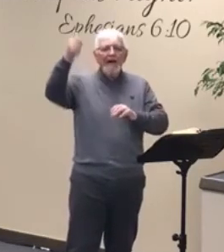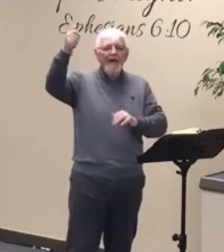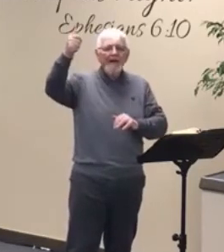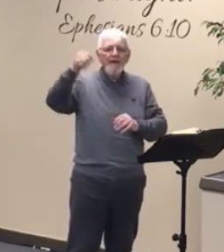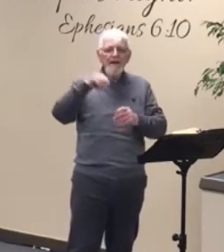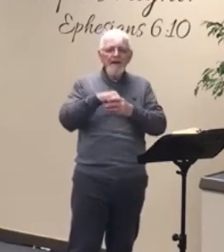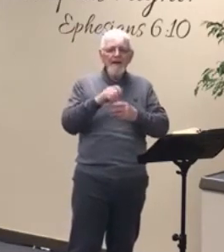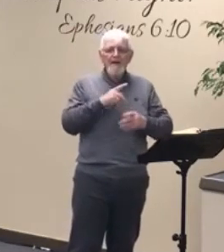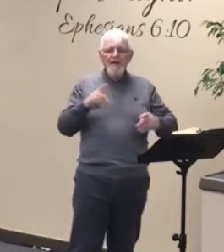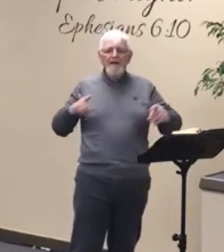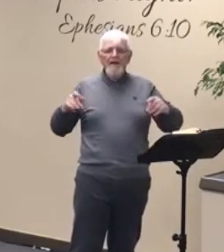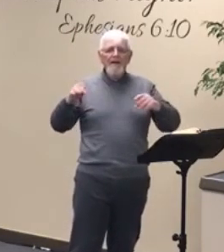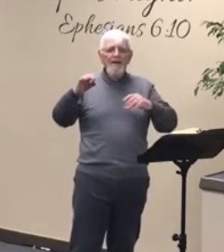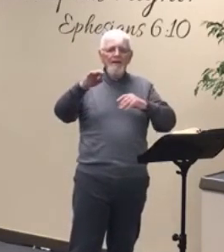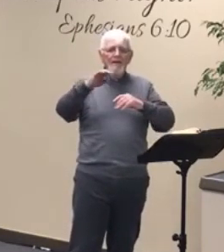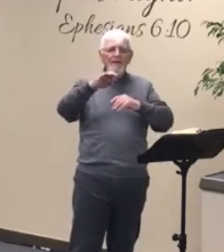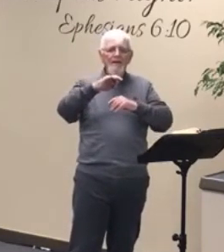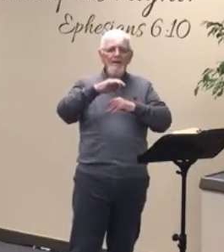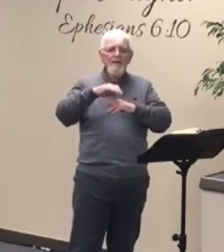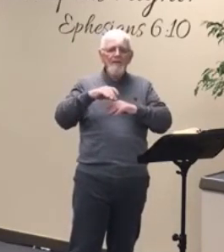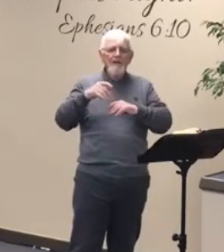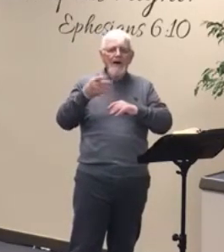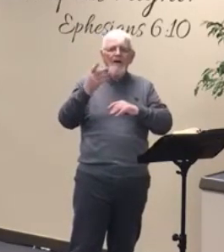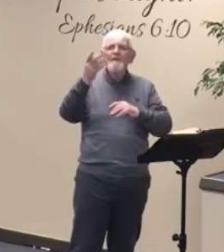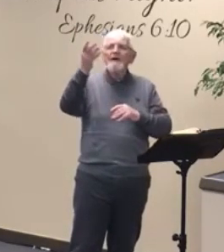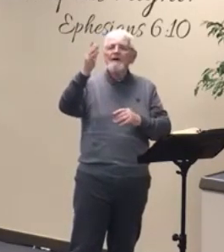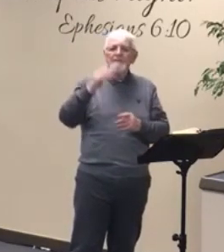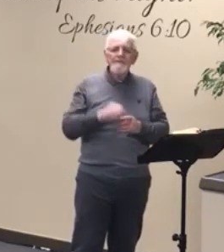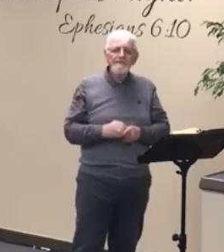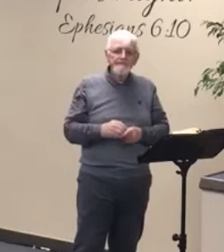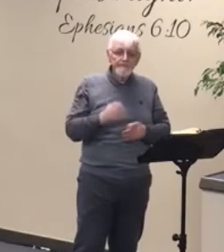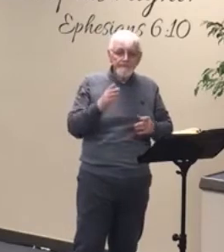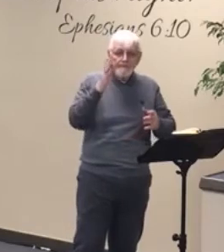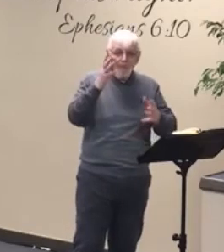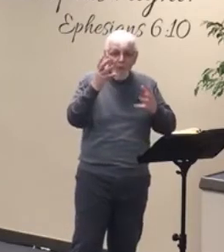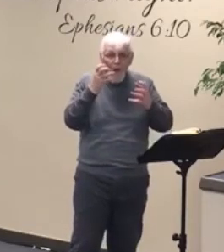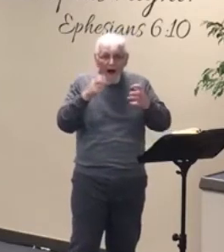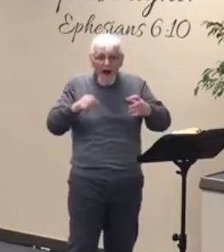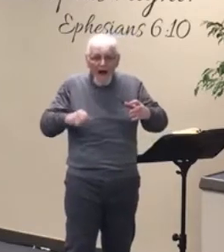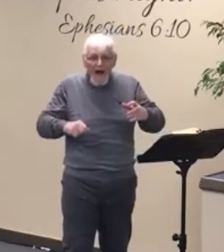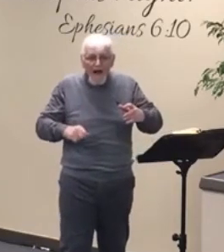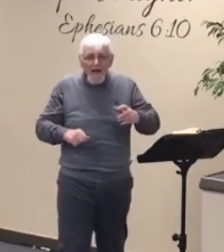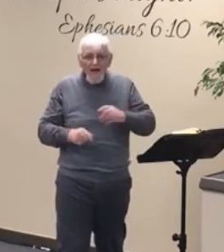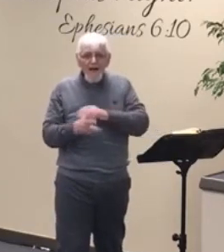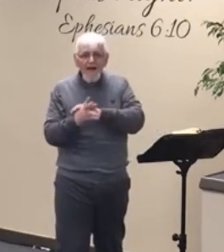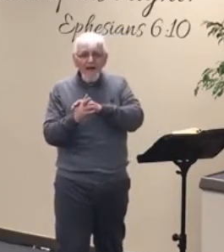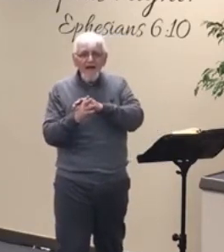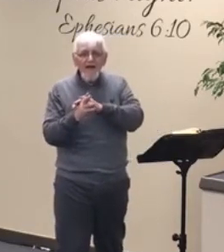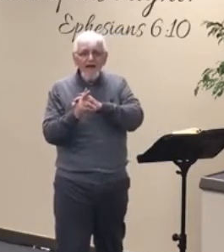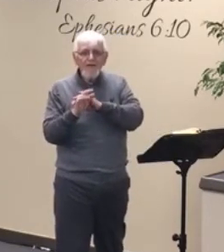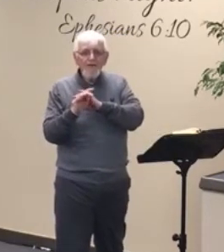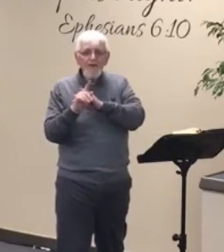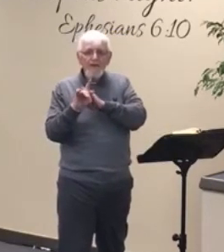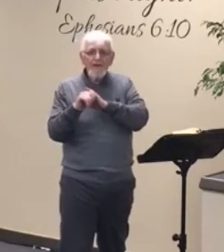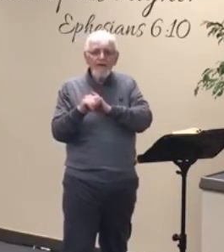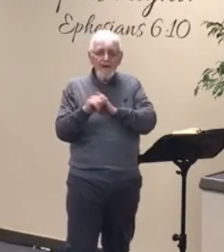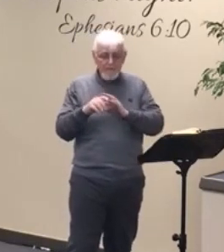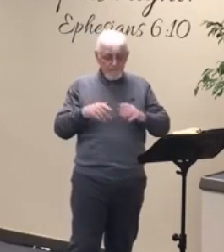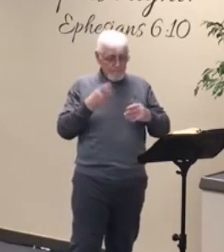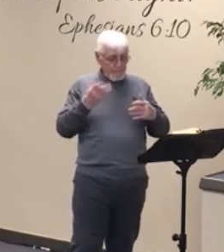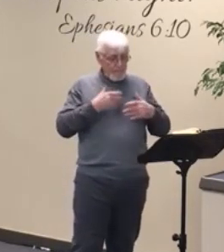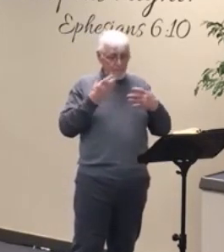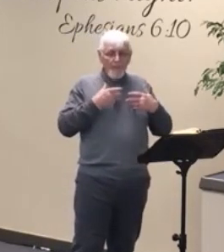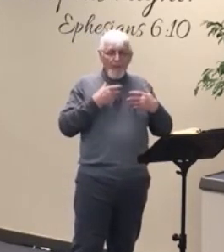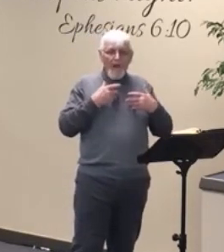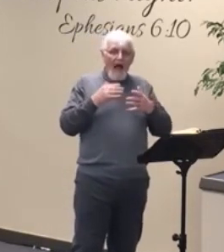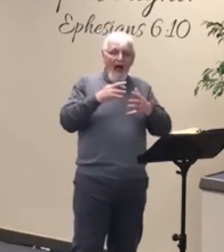the kingdom of heaven. God wants some humility so that when the rejoicing happens and the glory happens